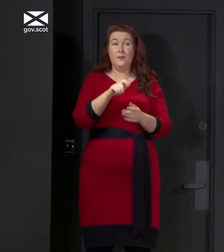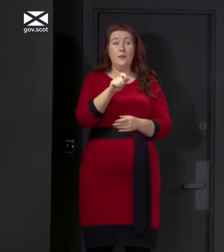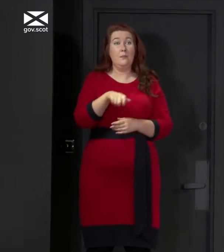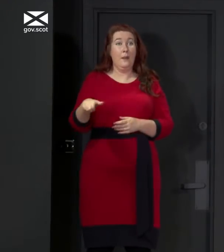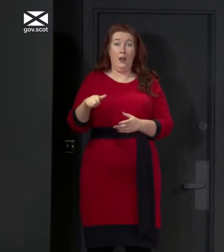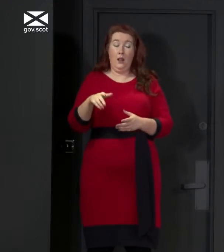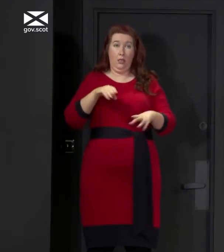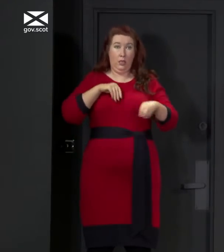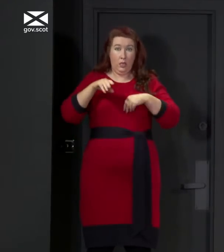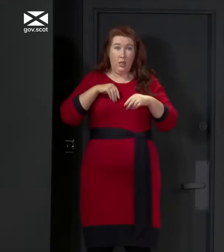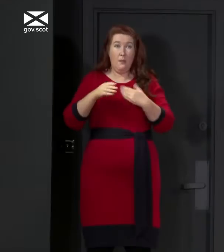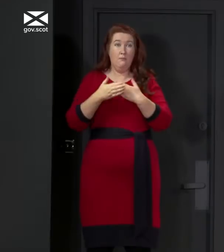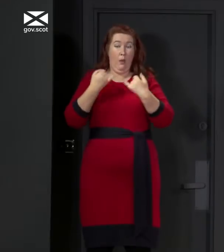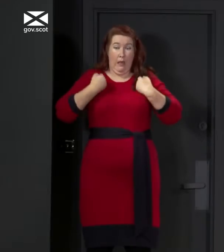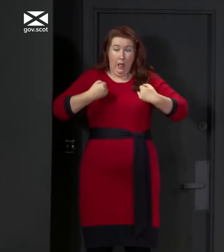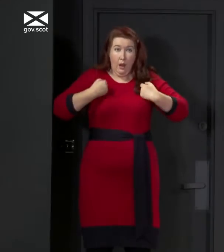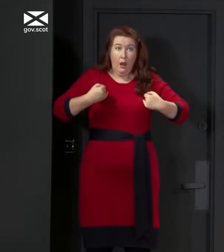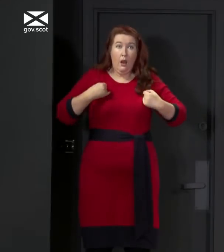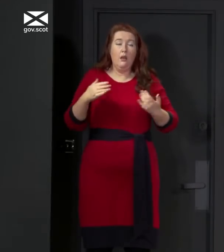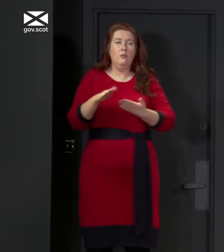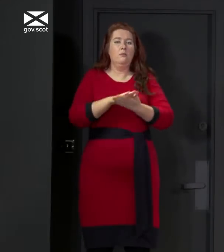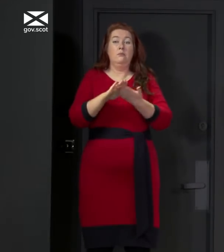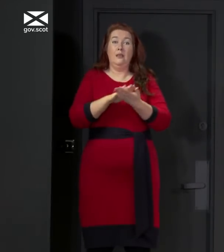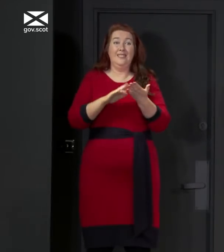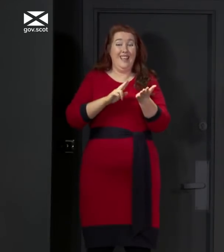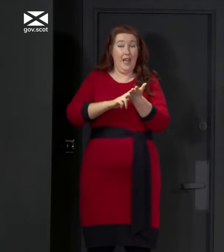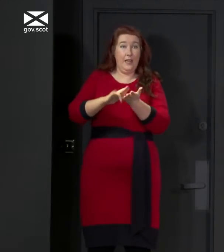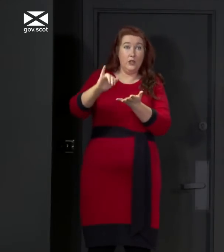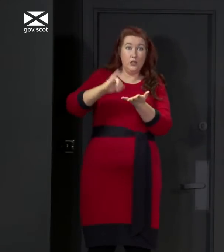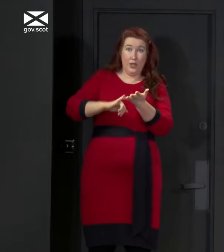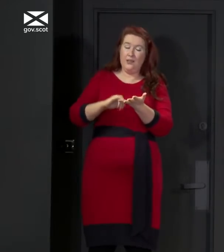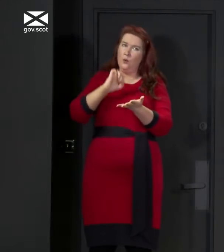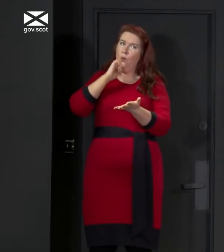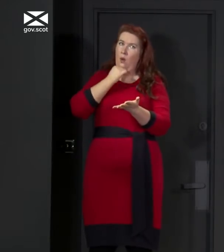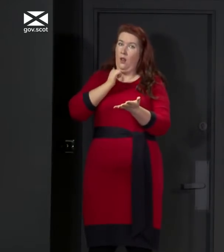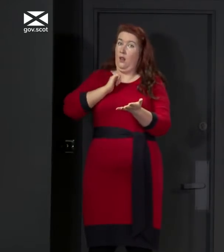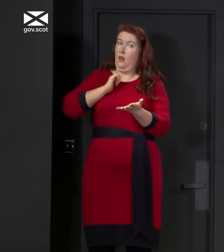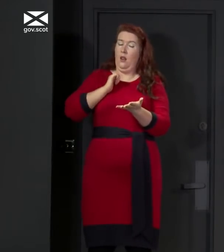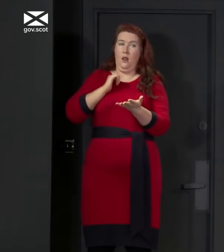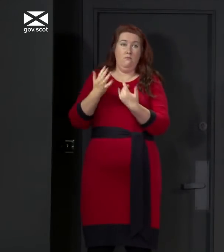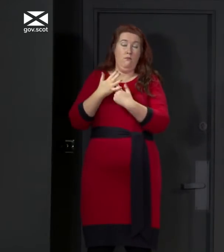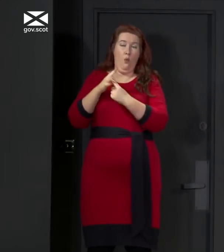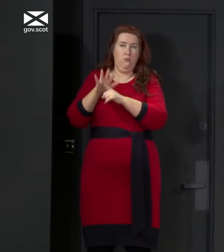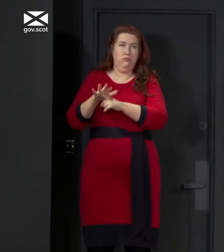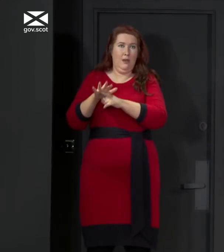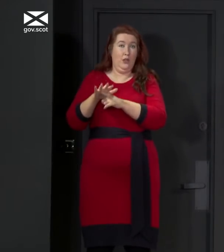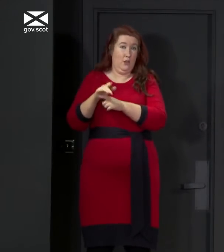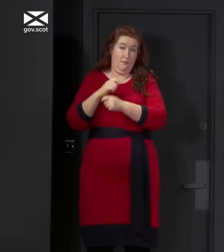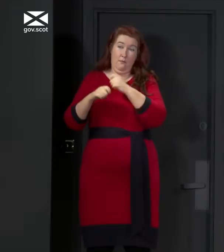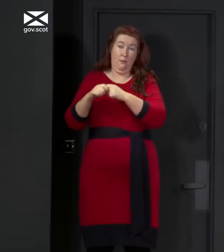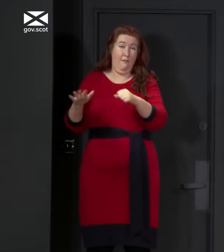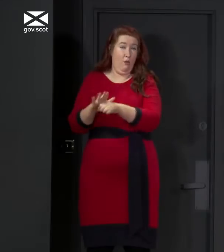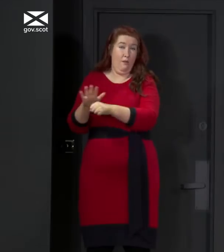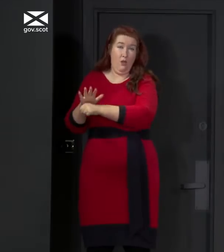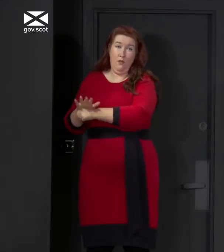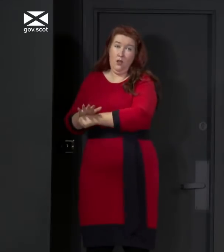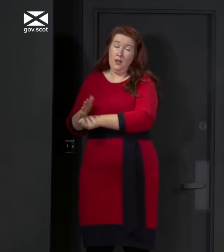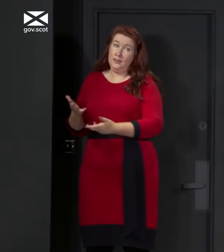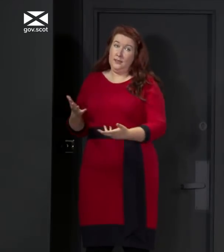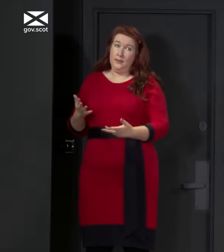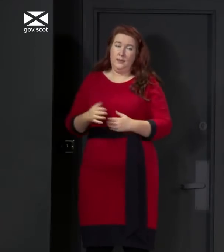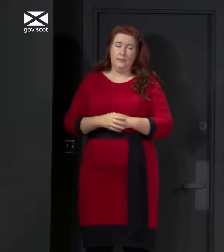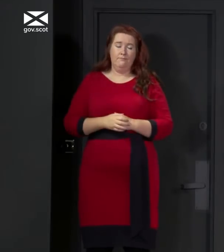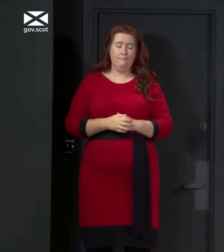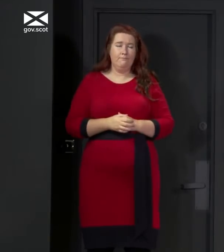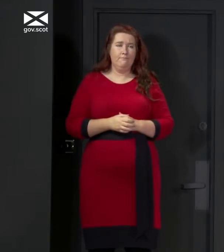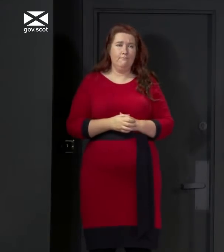become ill, and the health service will come under more severe pressure. Now,